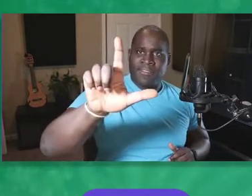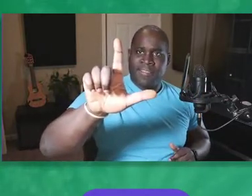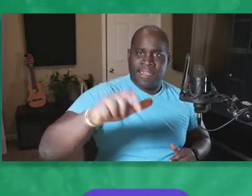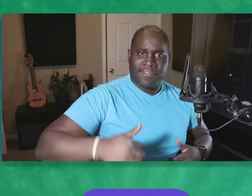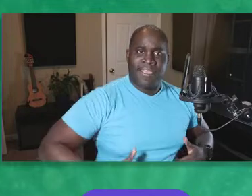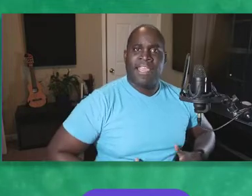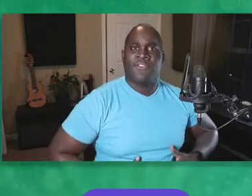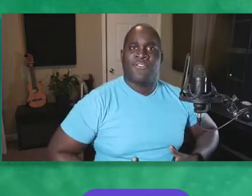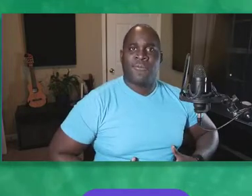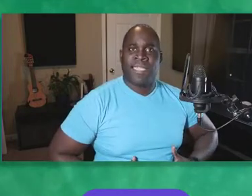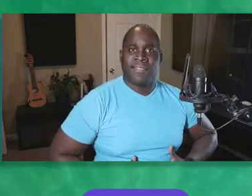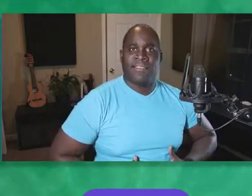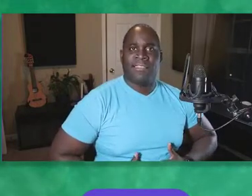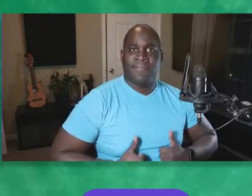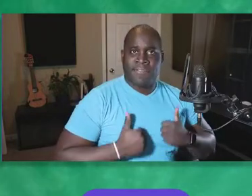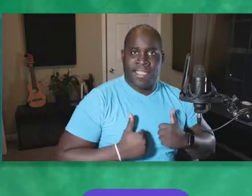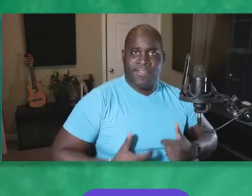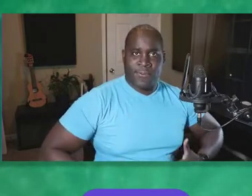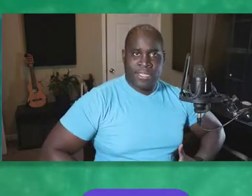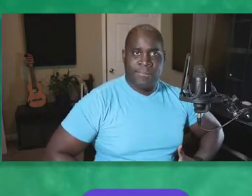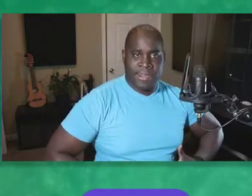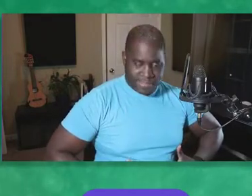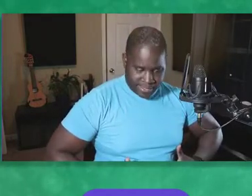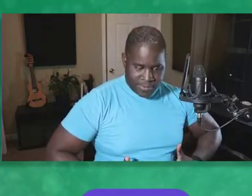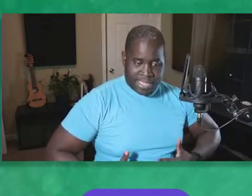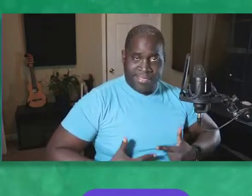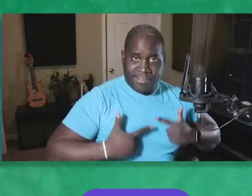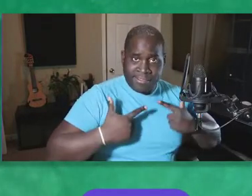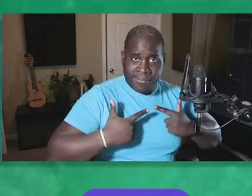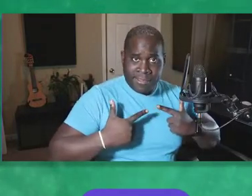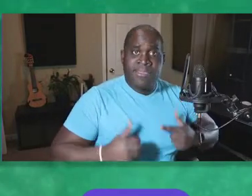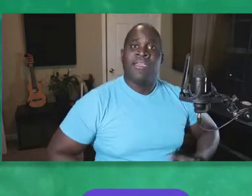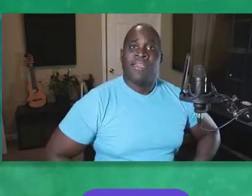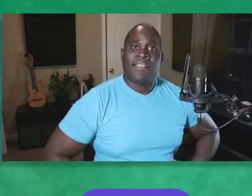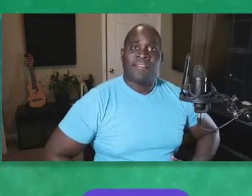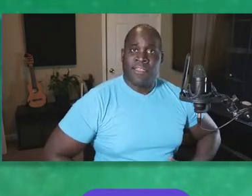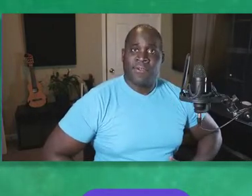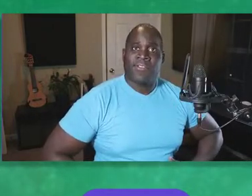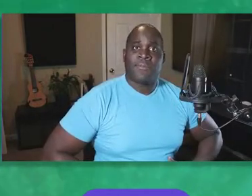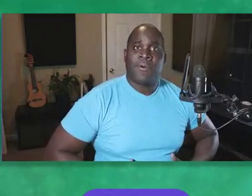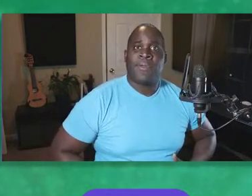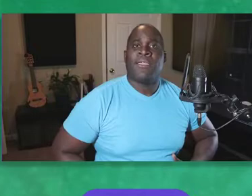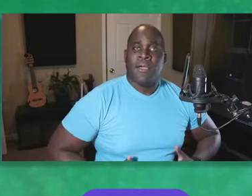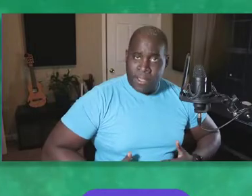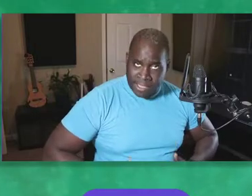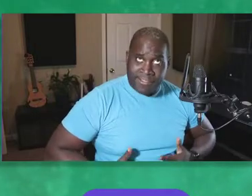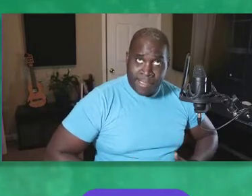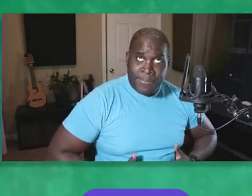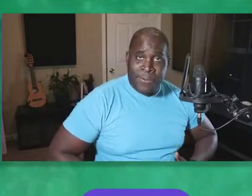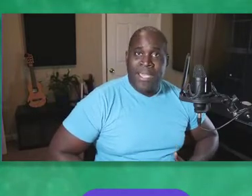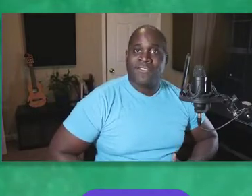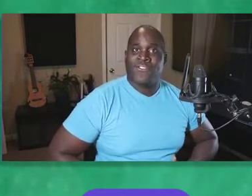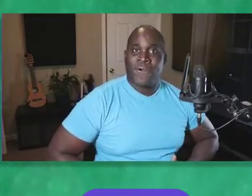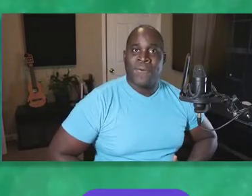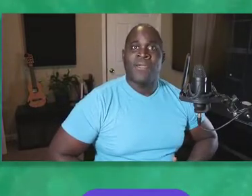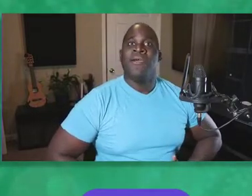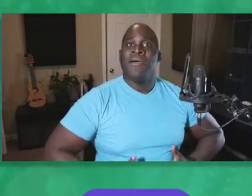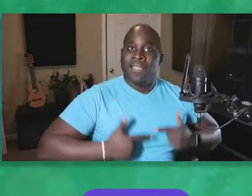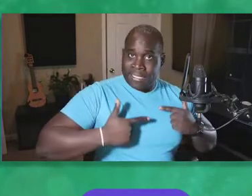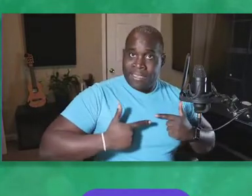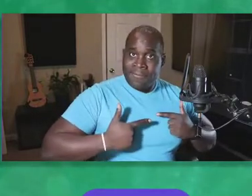L, this is the L sign, and you're still making the live sign, so when you combine them together, you get this. And that's another acceptable way to